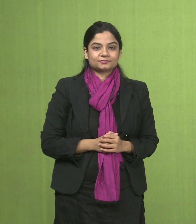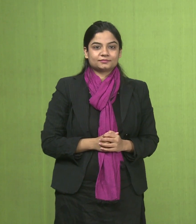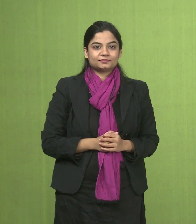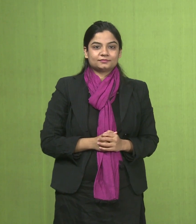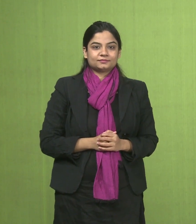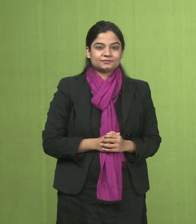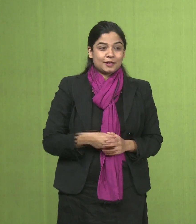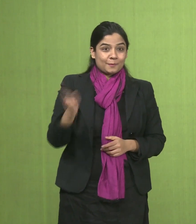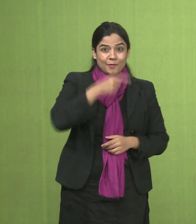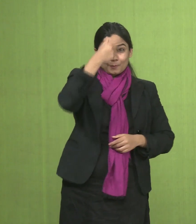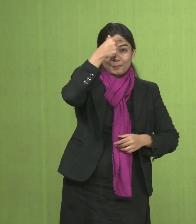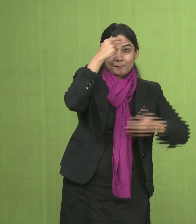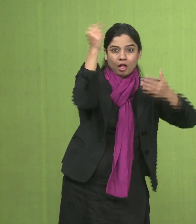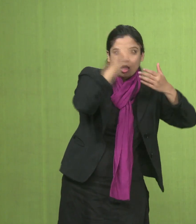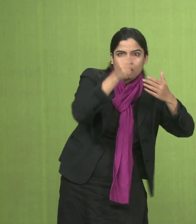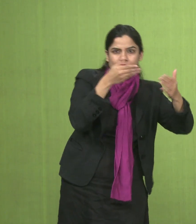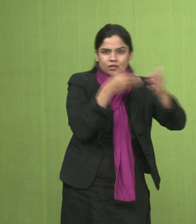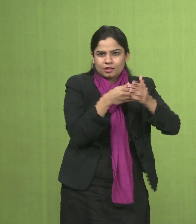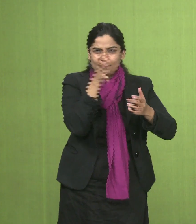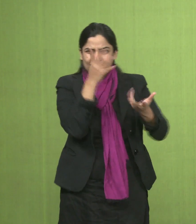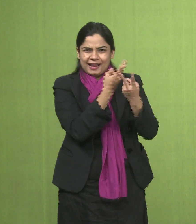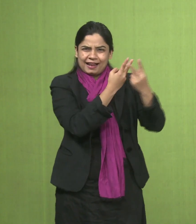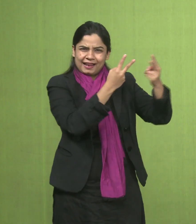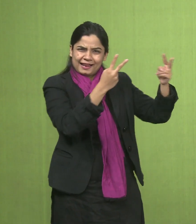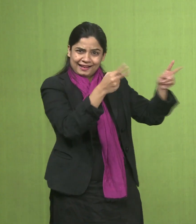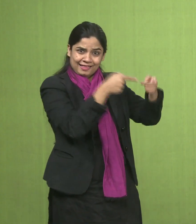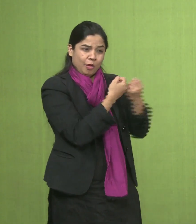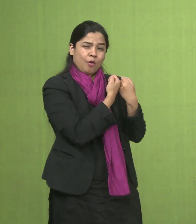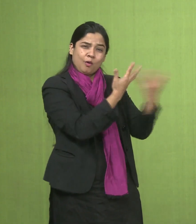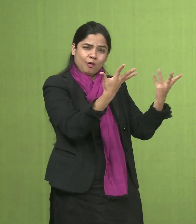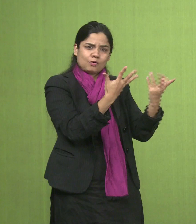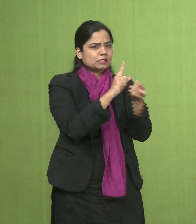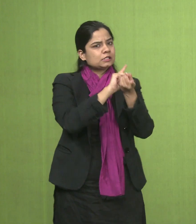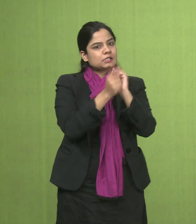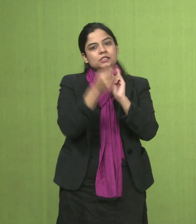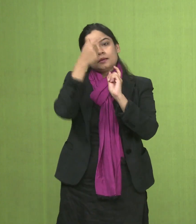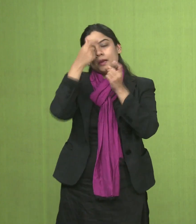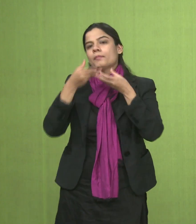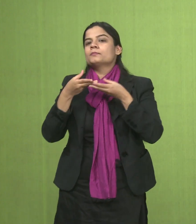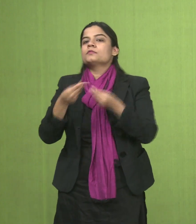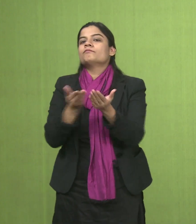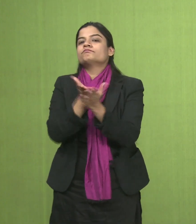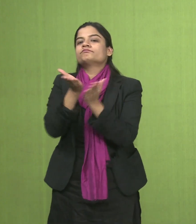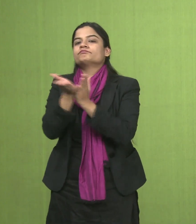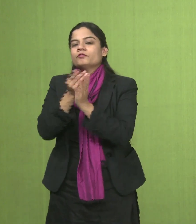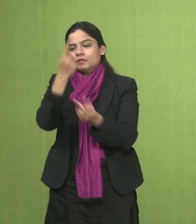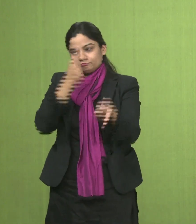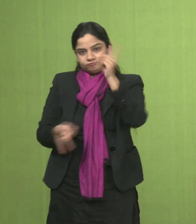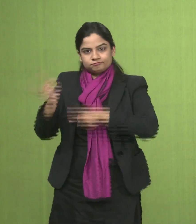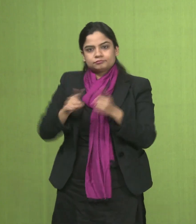guidance. We have discussed different problems that are there. There are so many. But we do have solutions